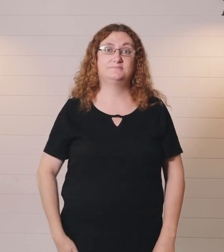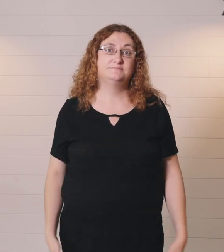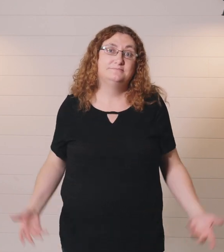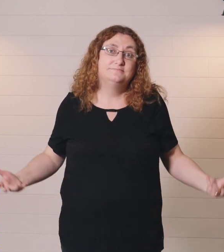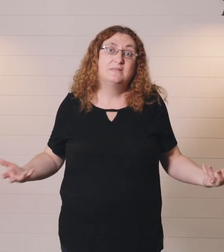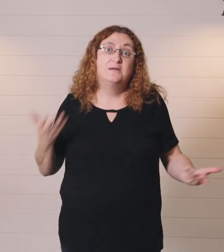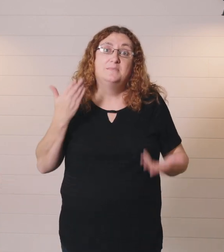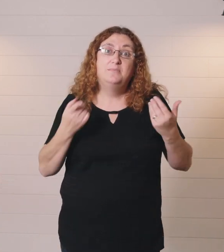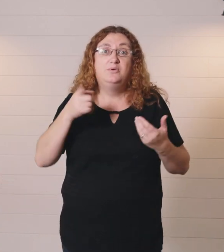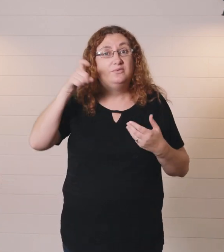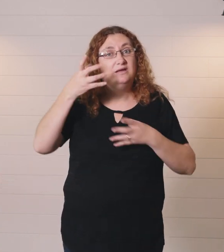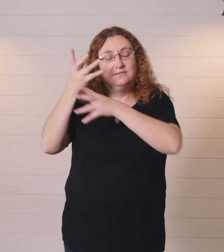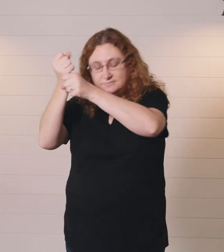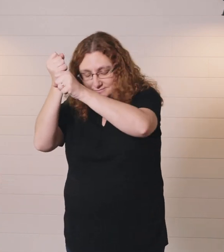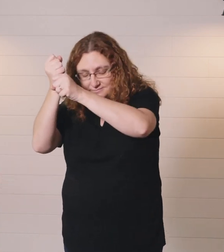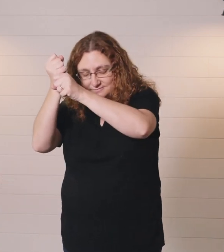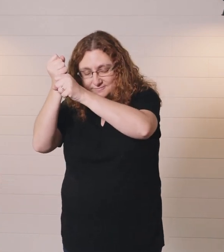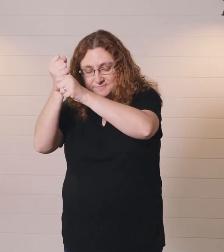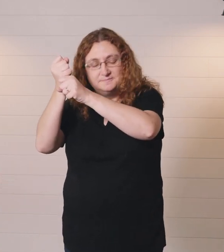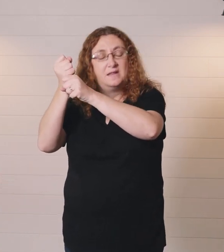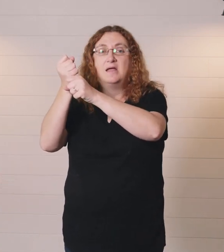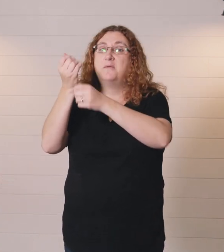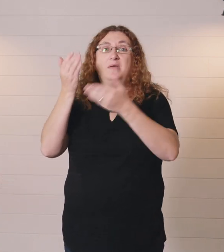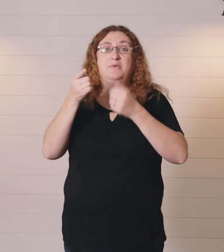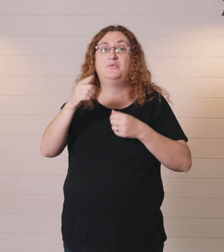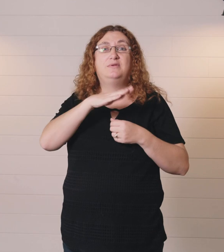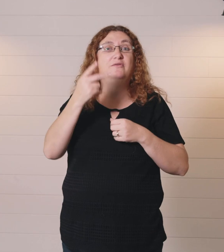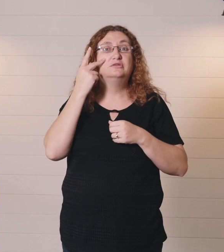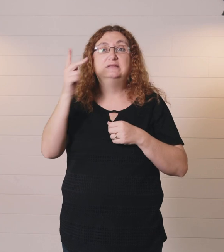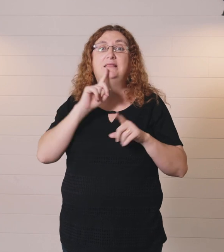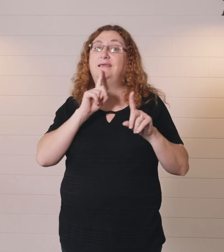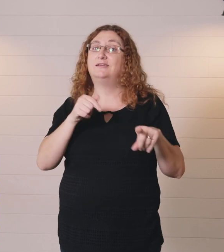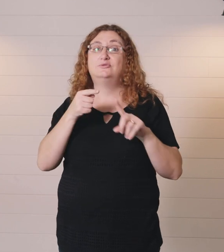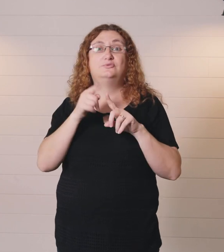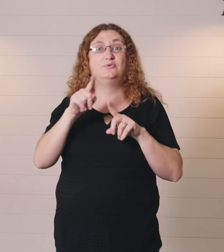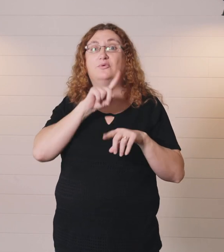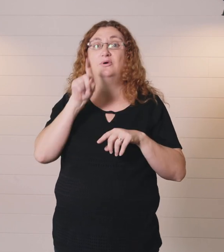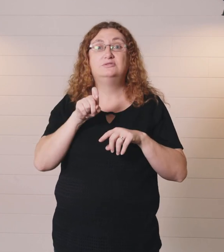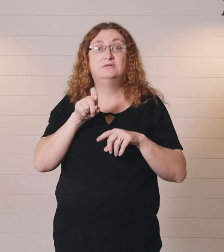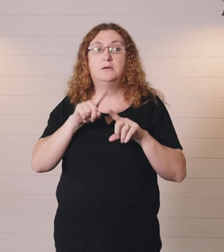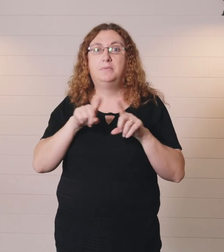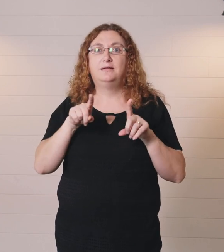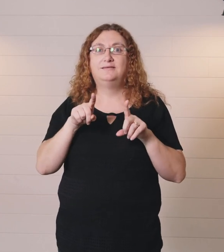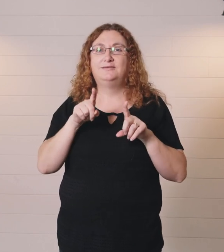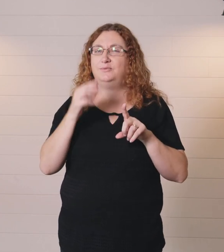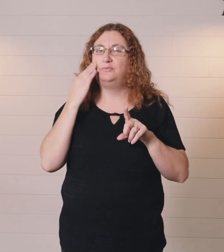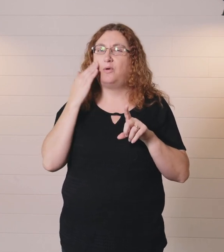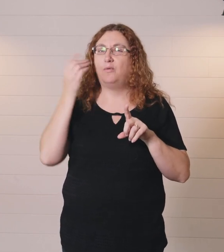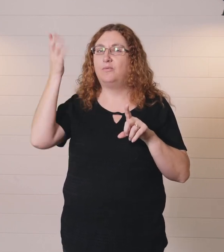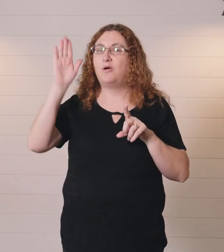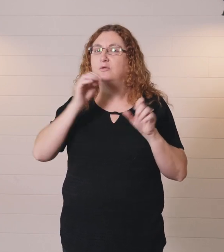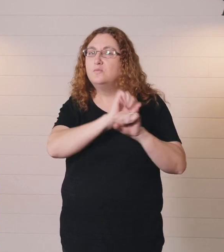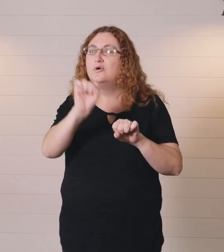And you may need to cling to His purposes that you don't even see the fulfillment of in your lifetime. But you know He